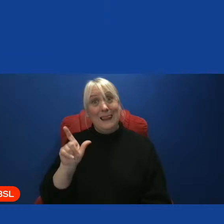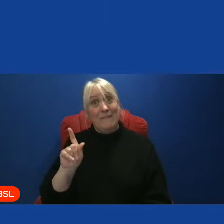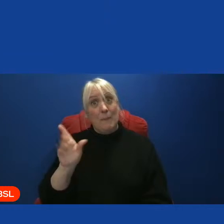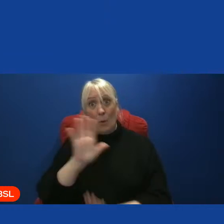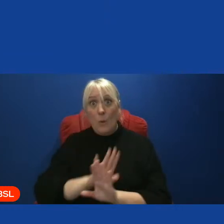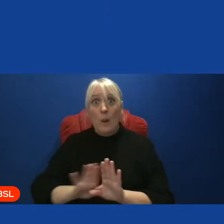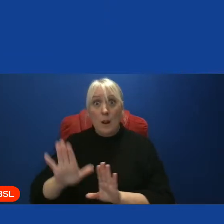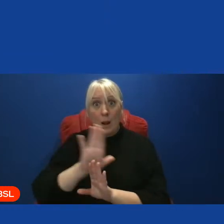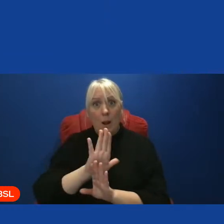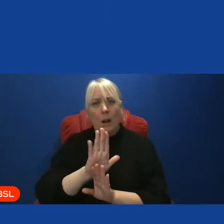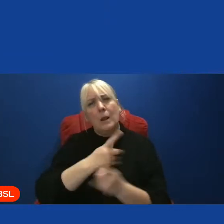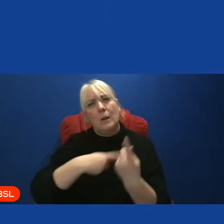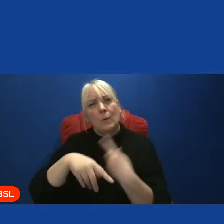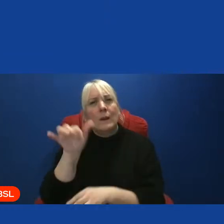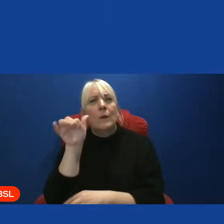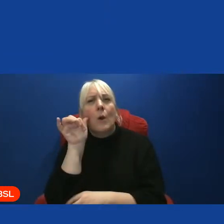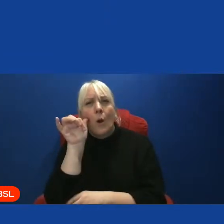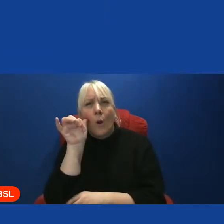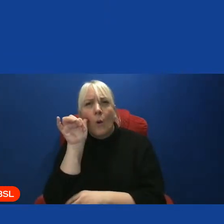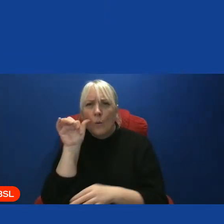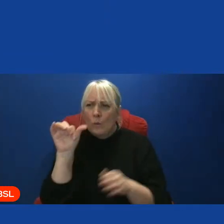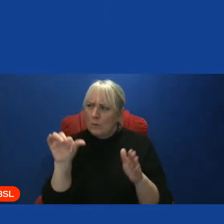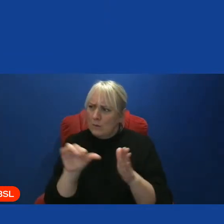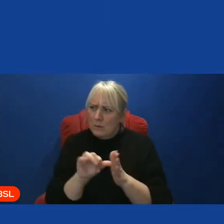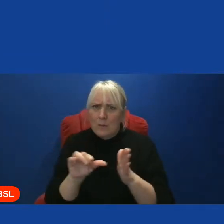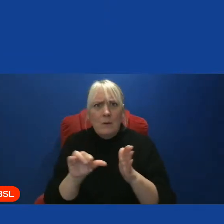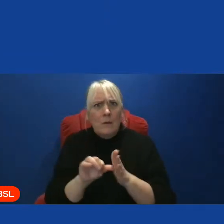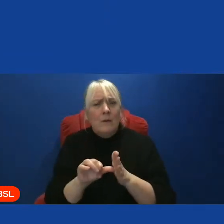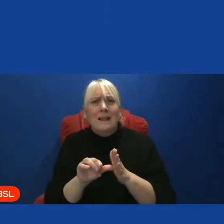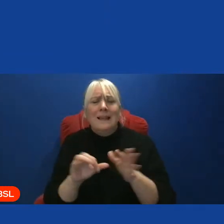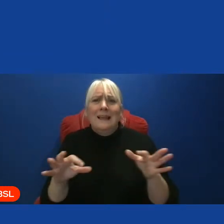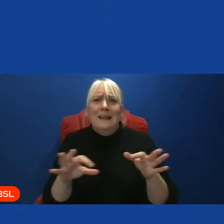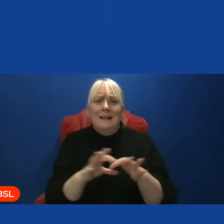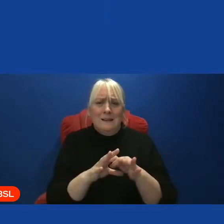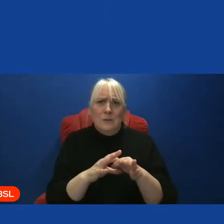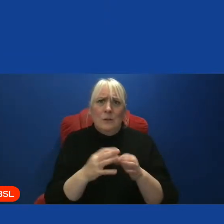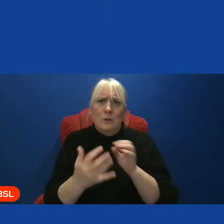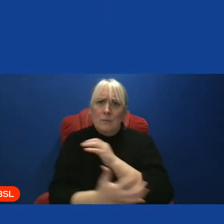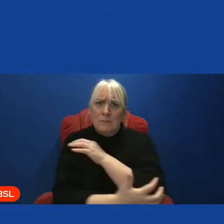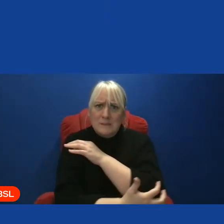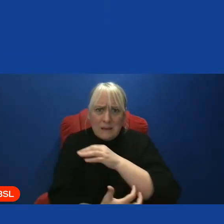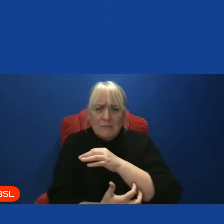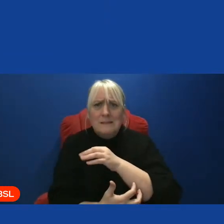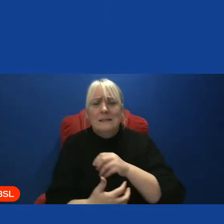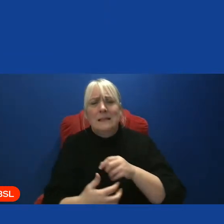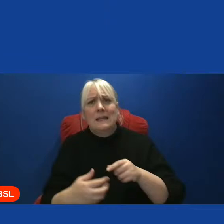the hardship that comes from austerity, poverty and unemployment due to